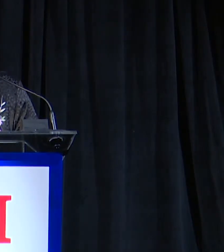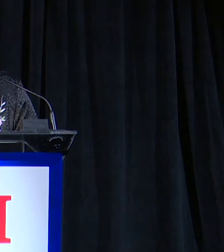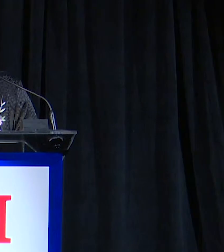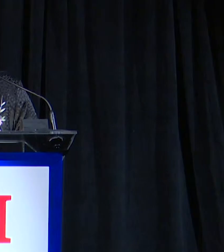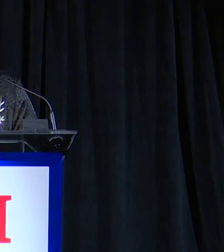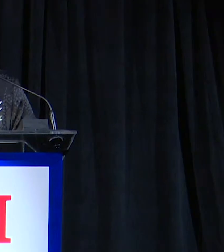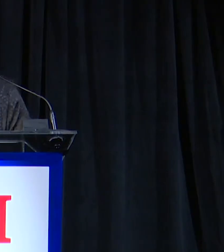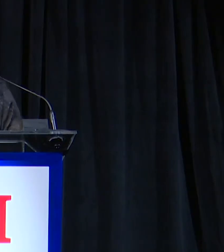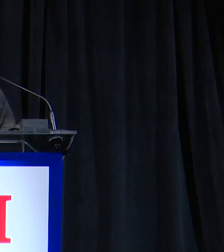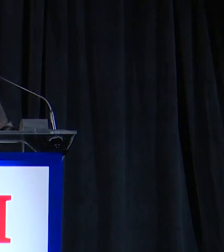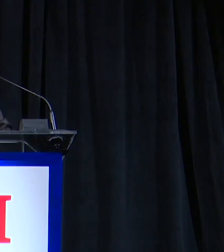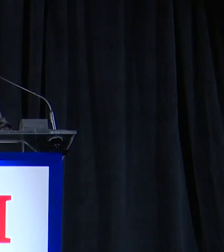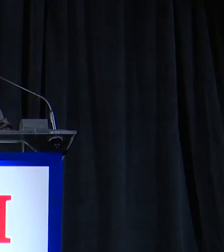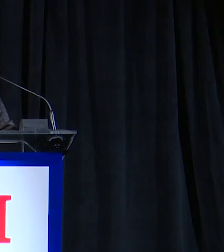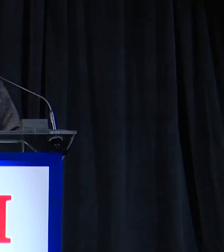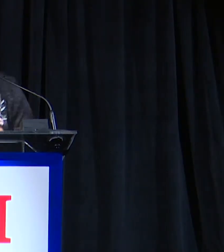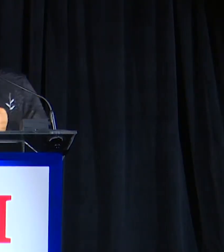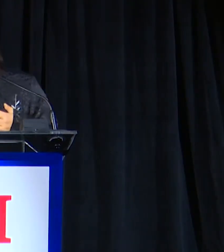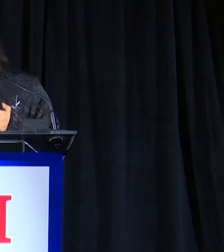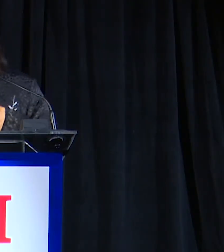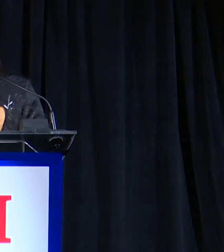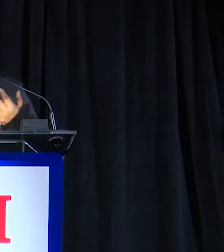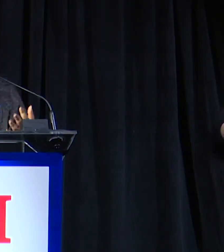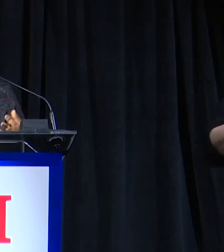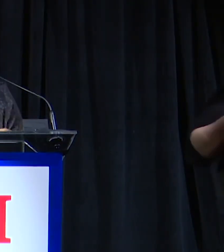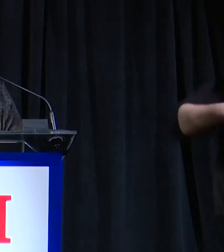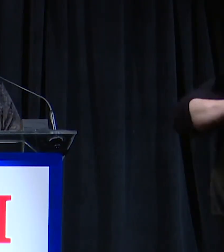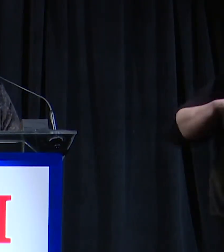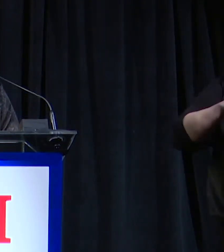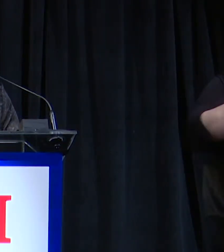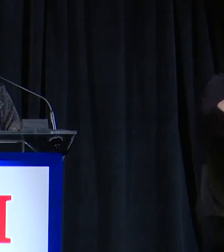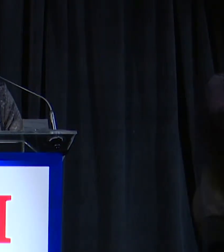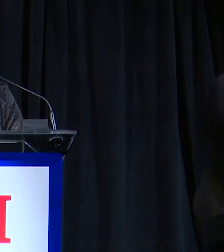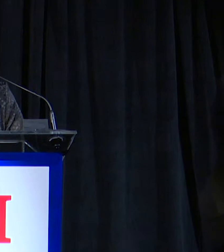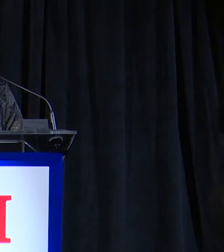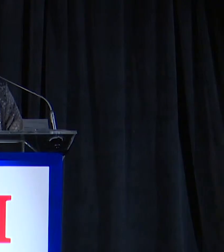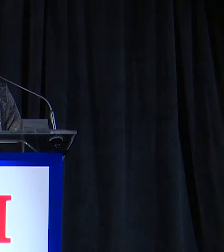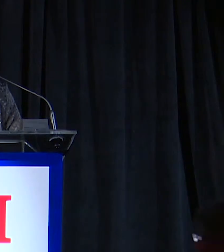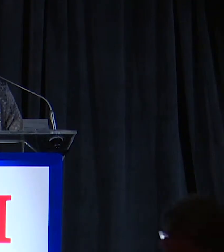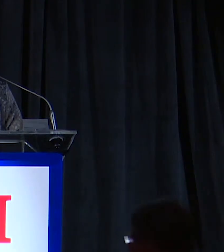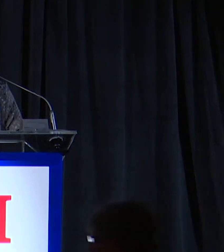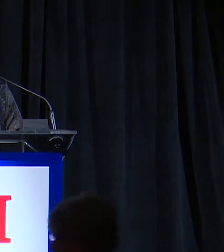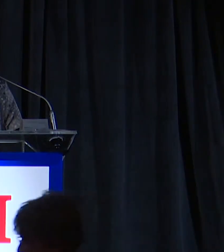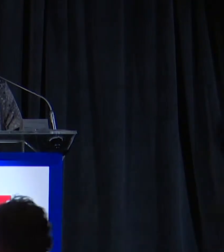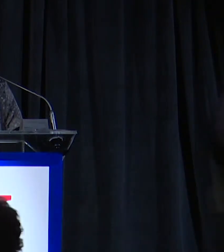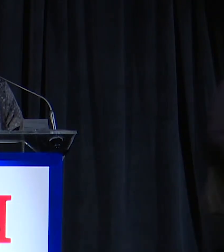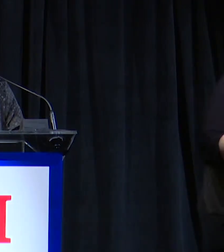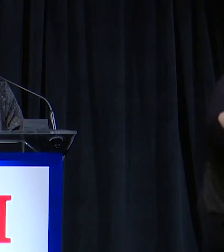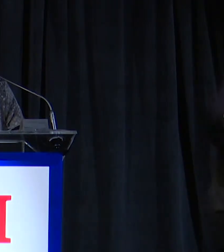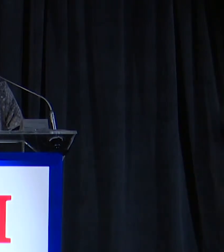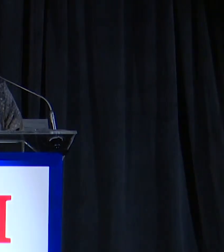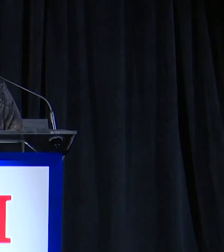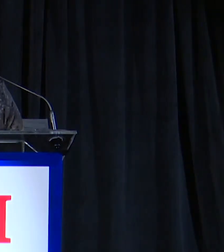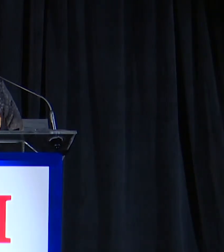I've spent the last year in a really dark place, so this is an amazing honor just to be in this room and to have the work